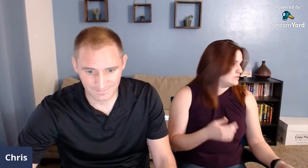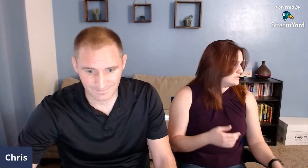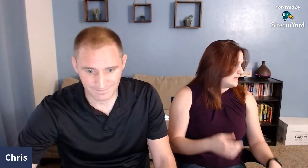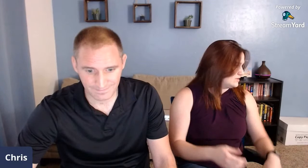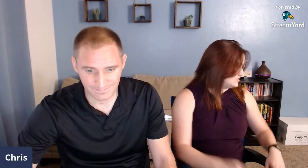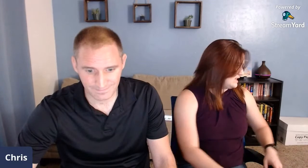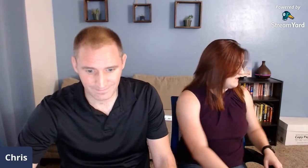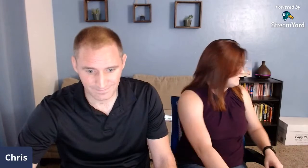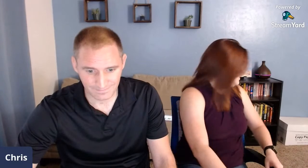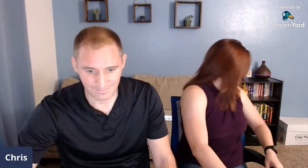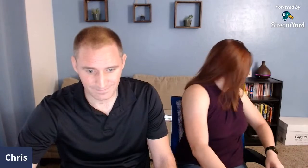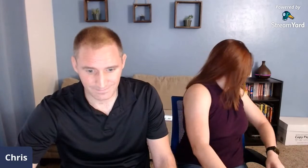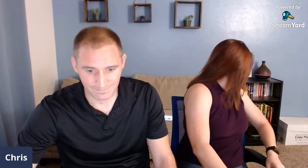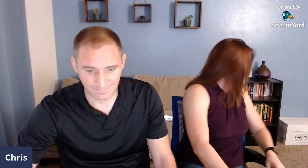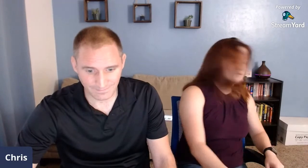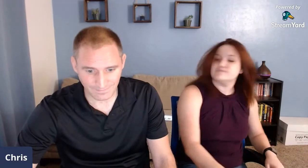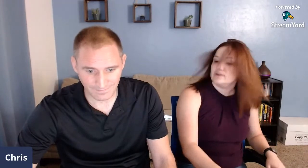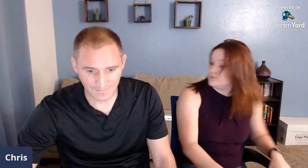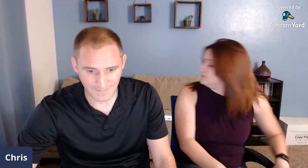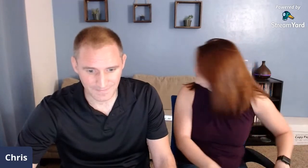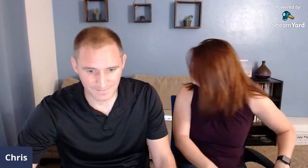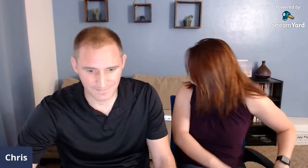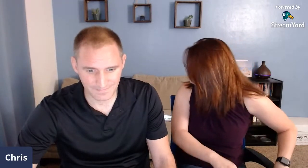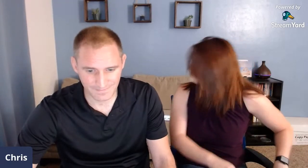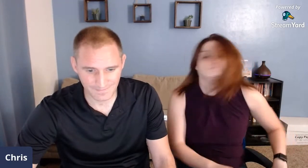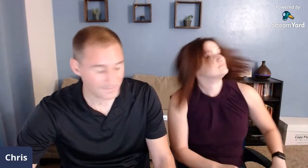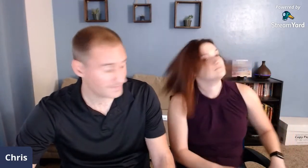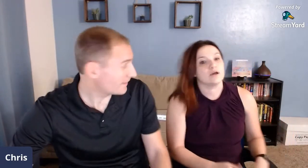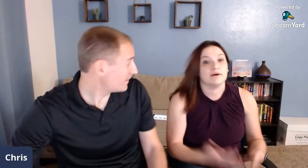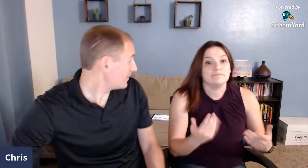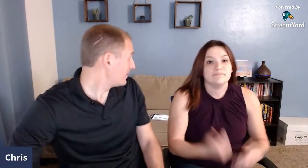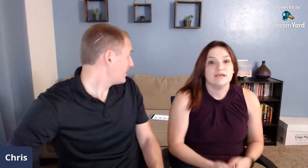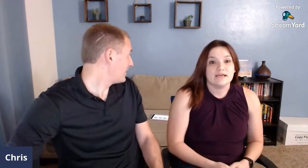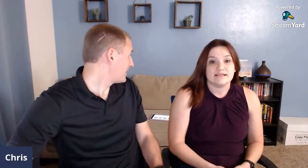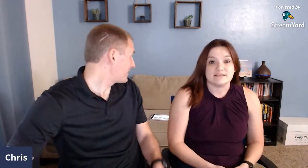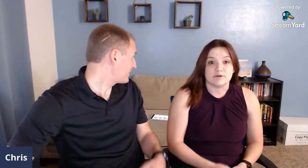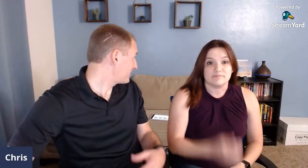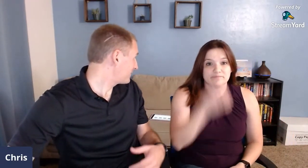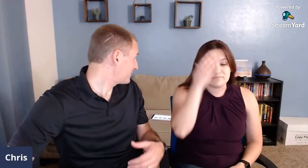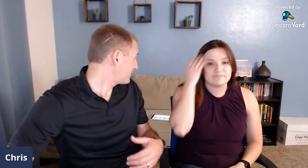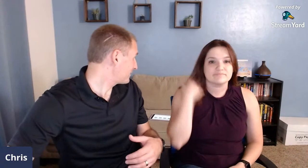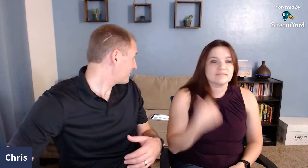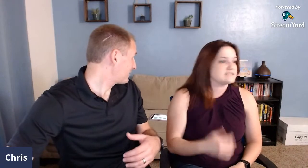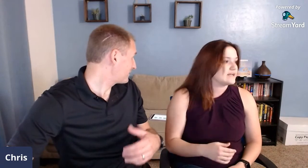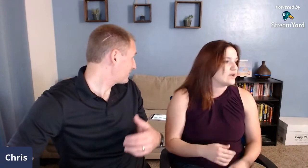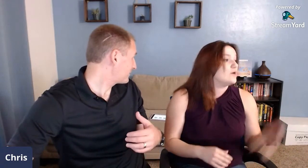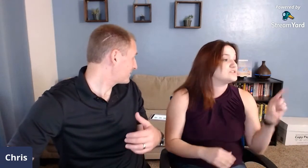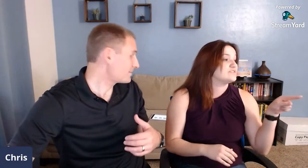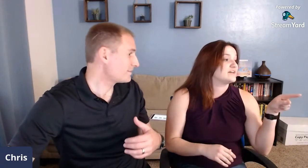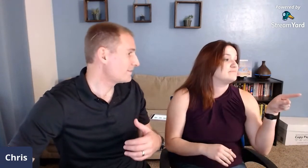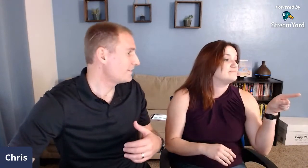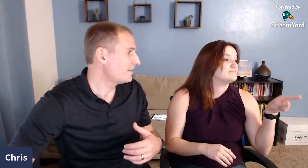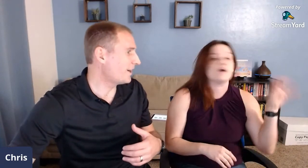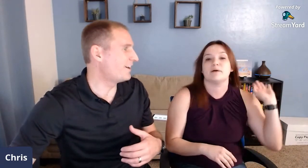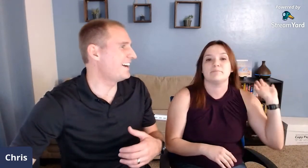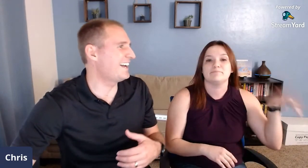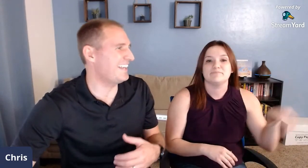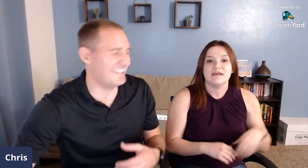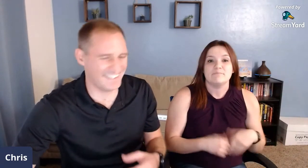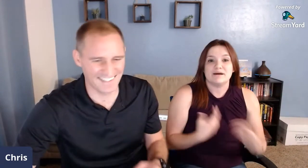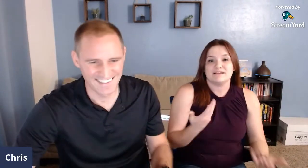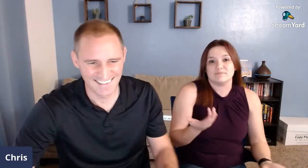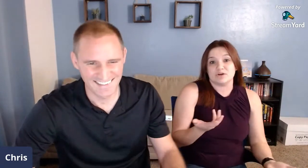love that book that I usually have around and I don't at this very moment. Oh well, it's somewhere. It's hiding. Oh, it's over there.